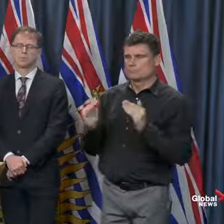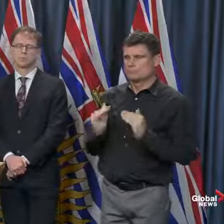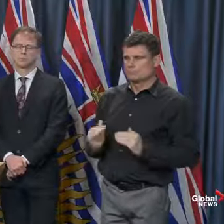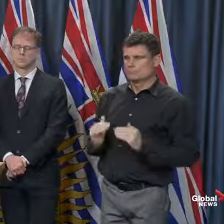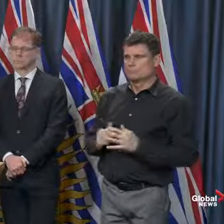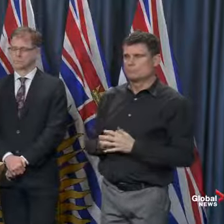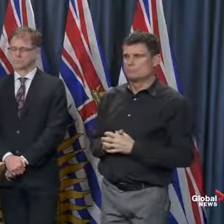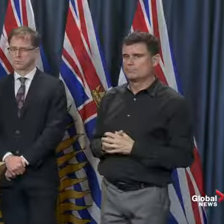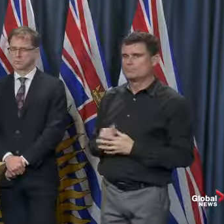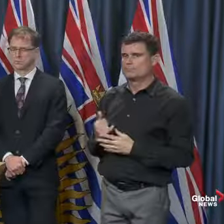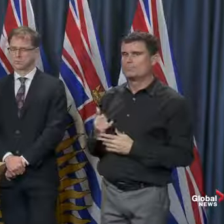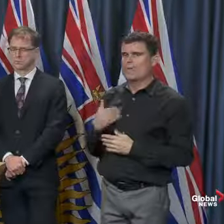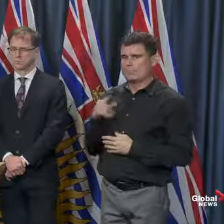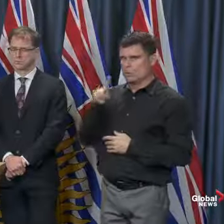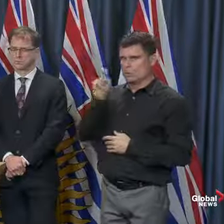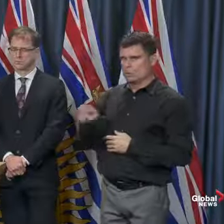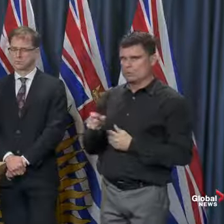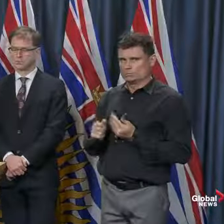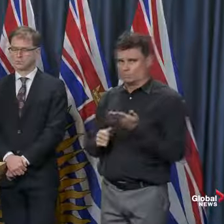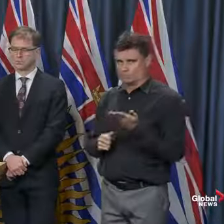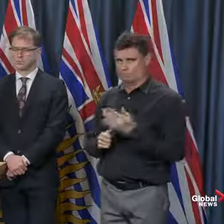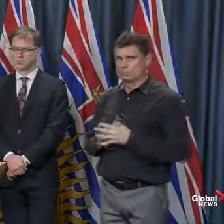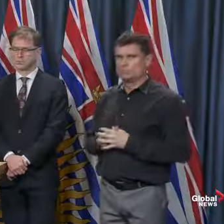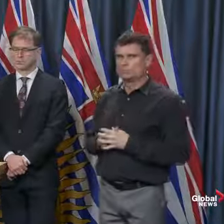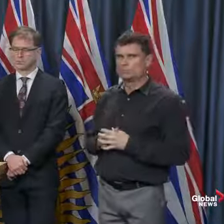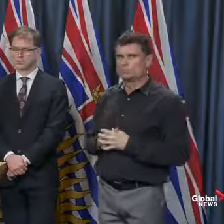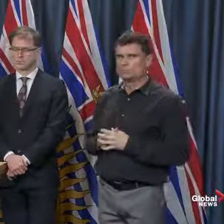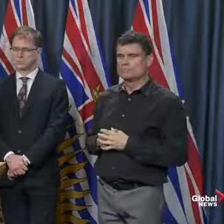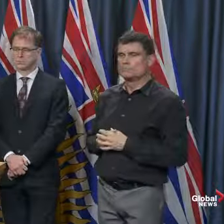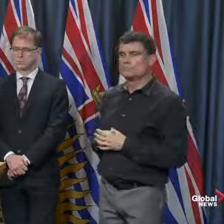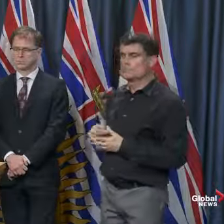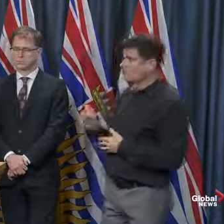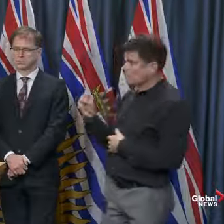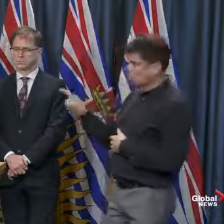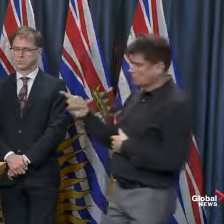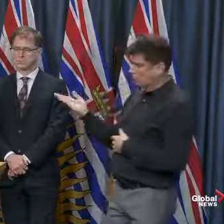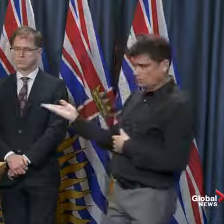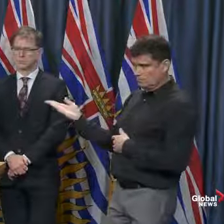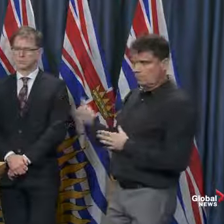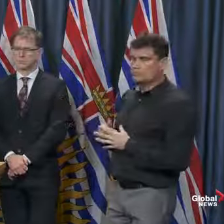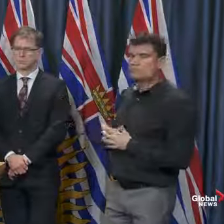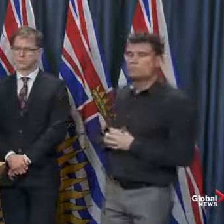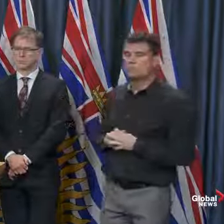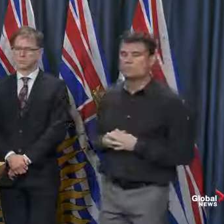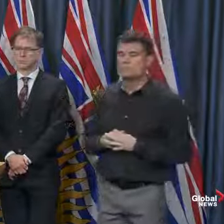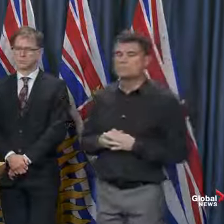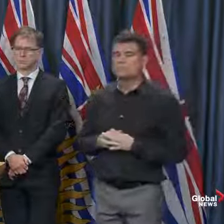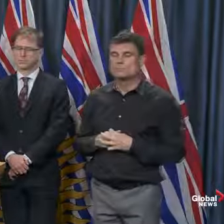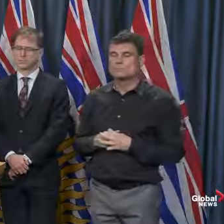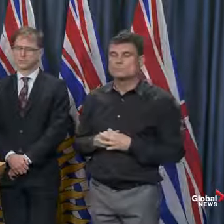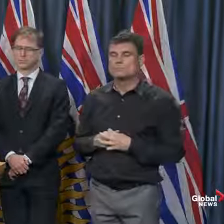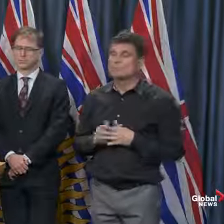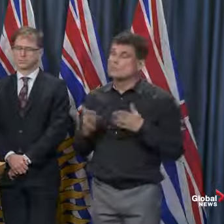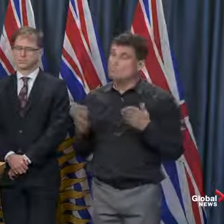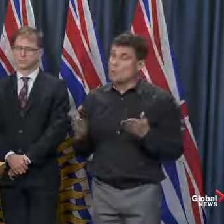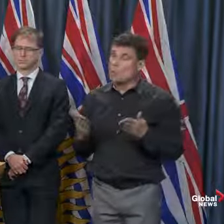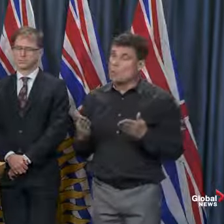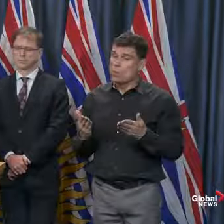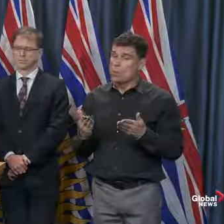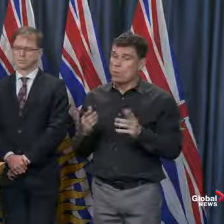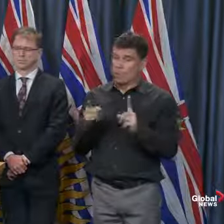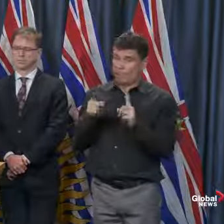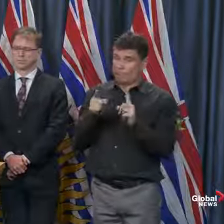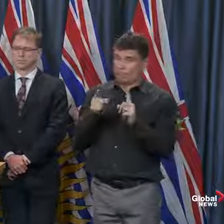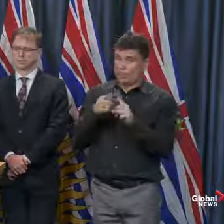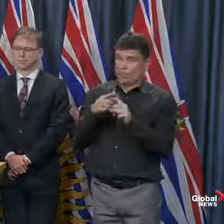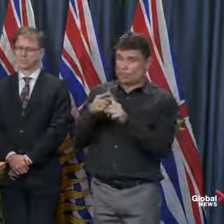Hi, Dr. Henry. I was wondering, after the initial positive test linked to the Lynn Valley Care Center, why only one